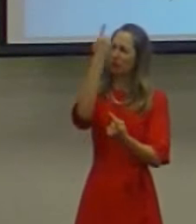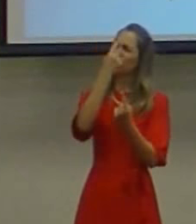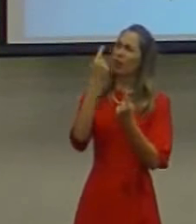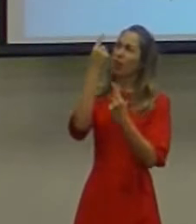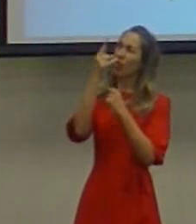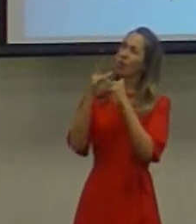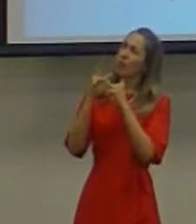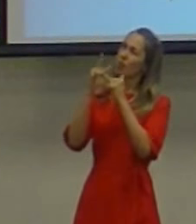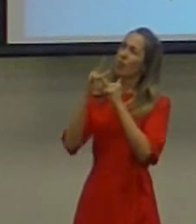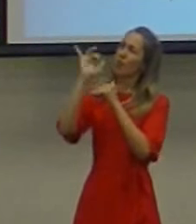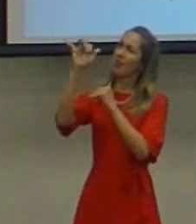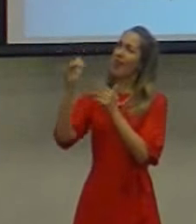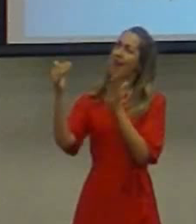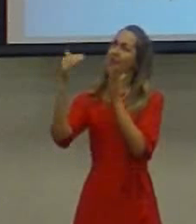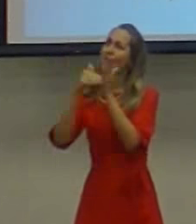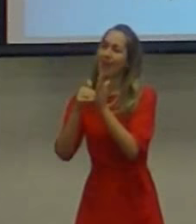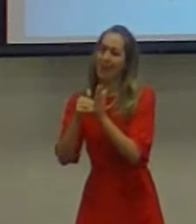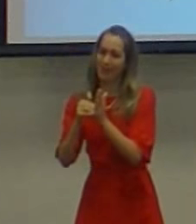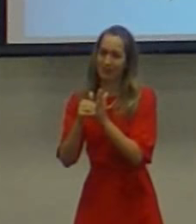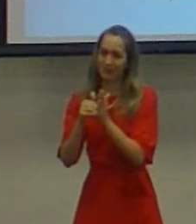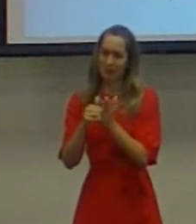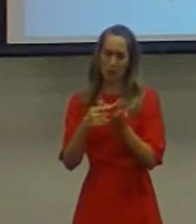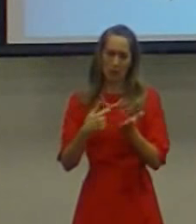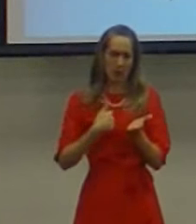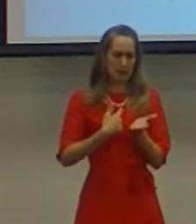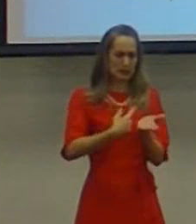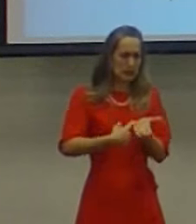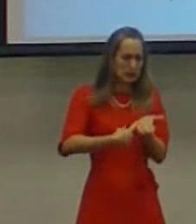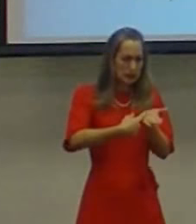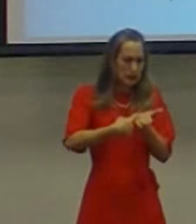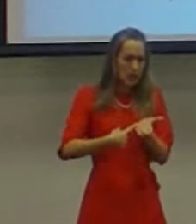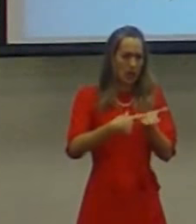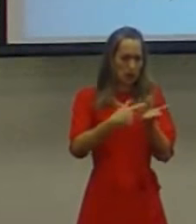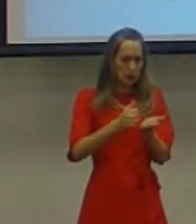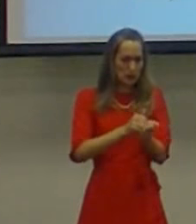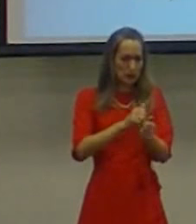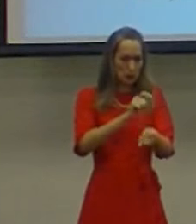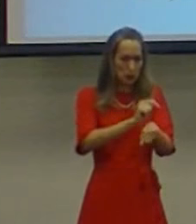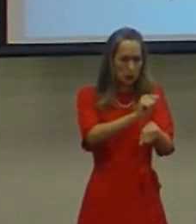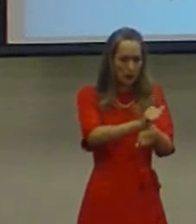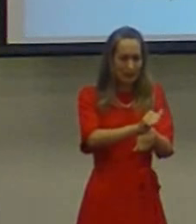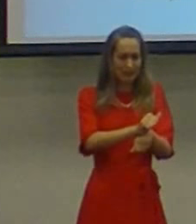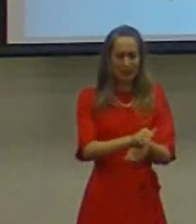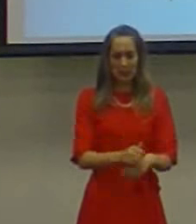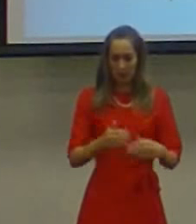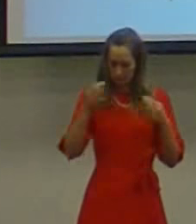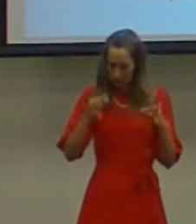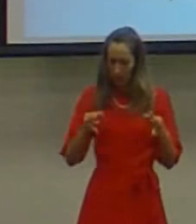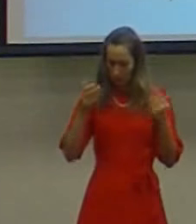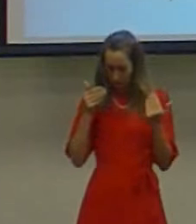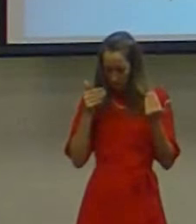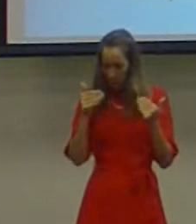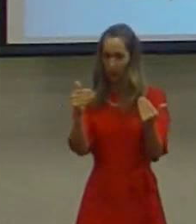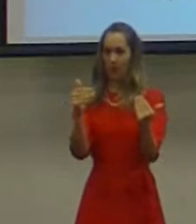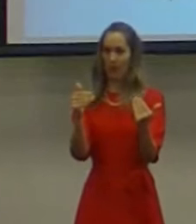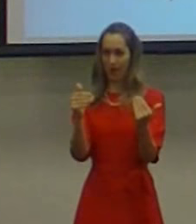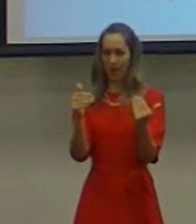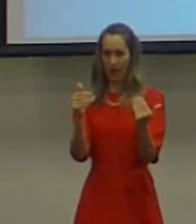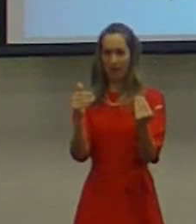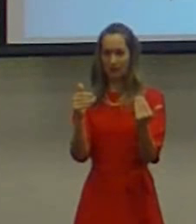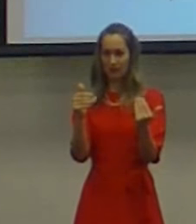conversation we were having about something's a good idea, but the timing's not right. And sure enough, this happened. And so Truett was